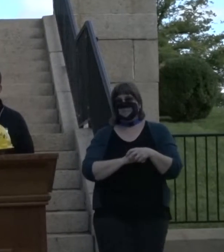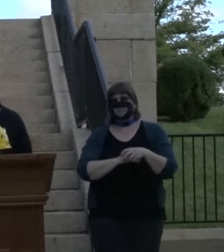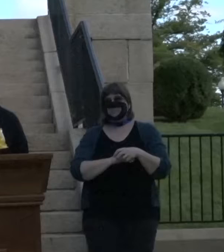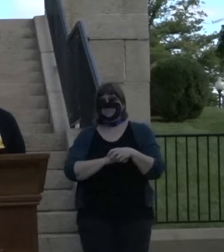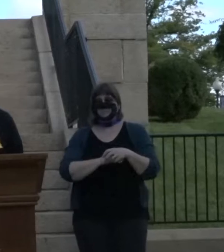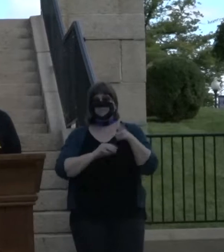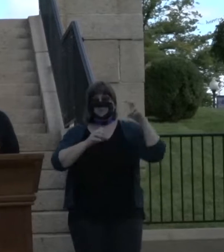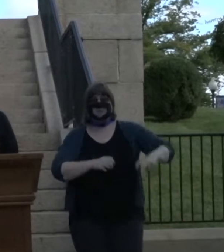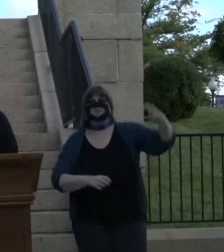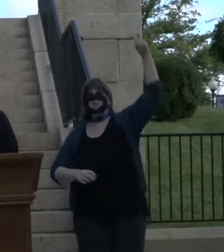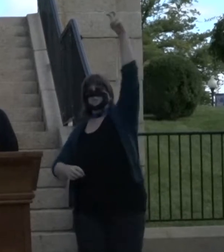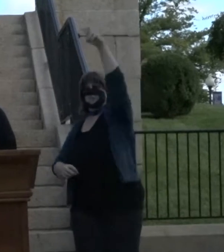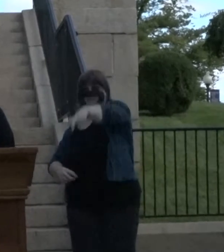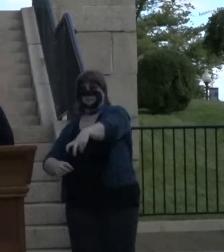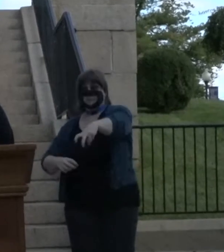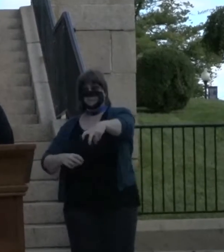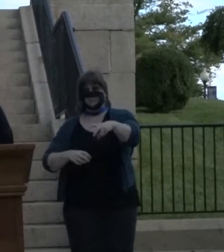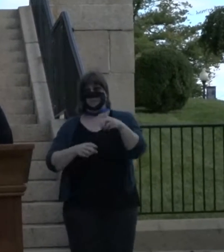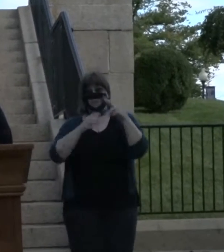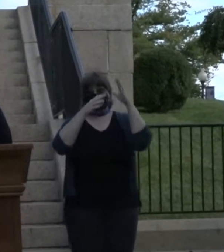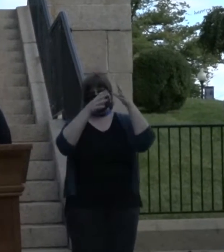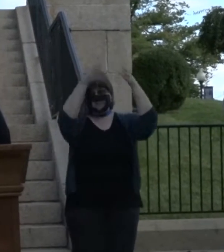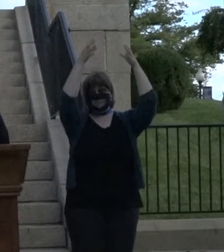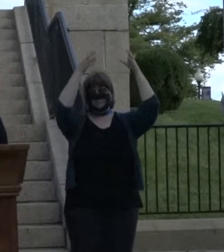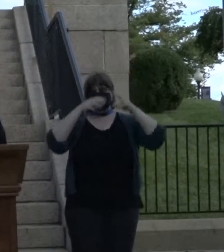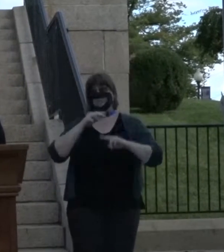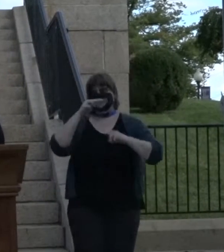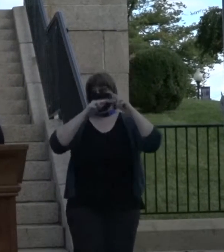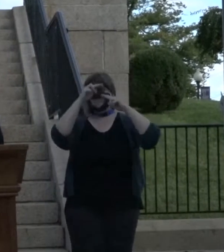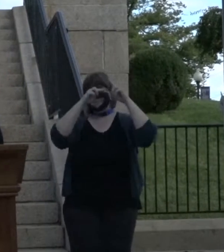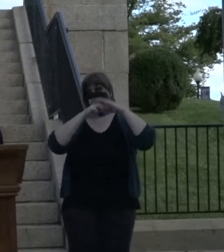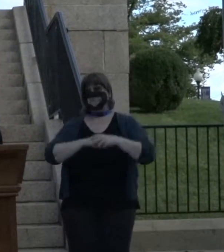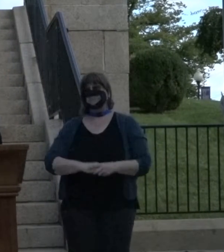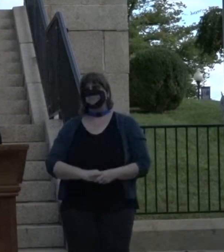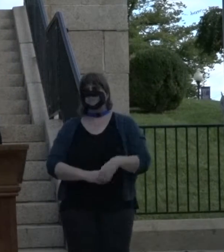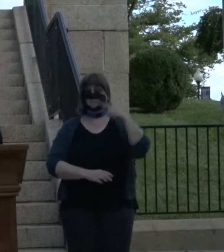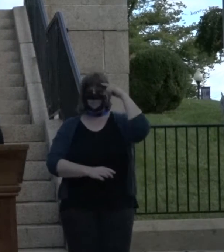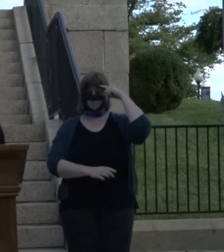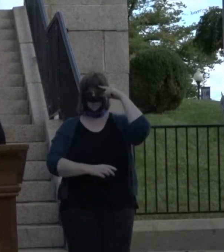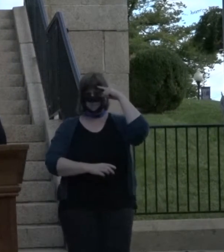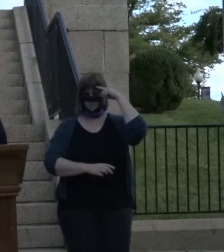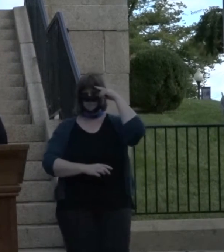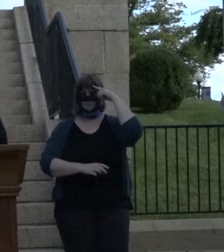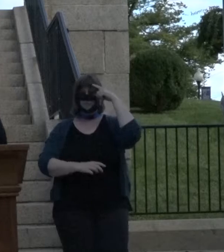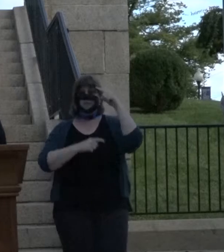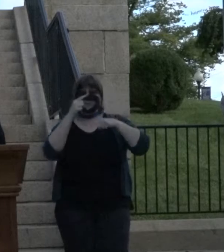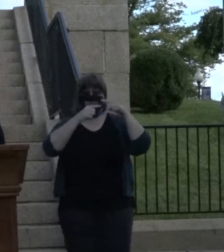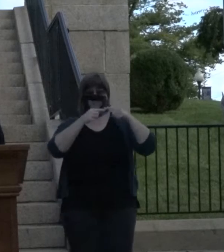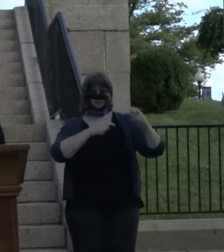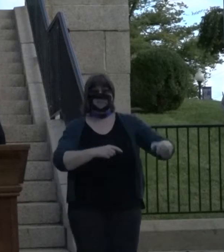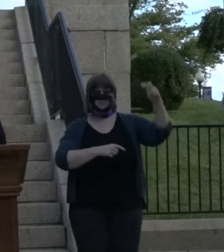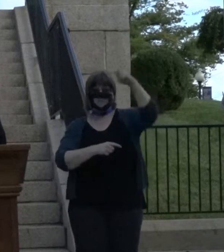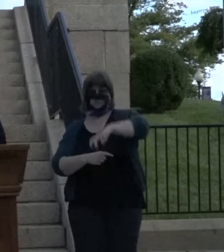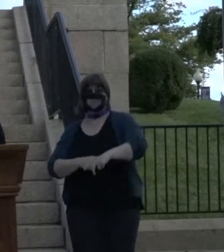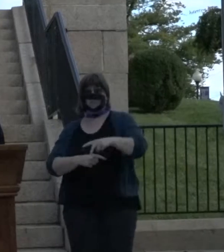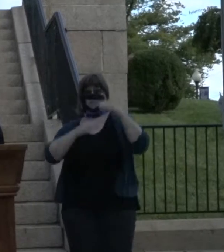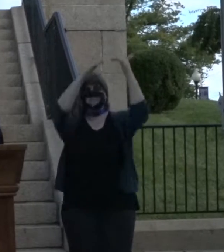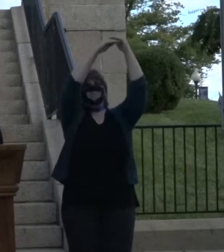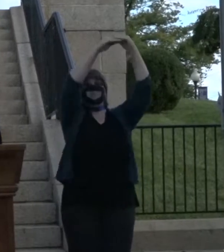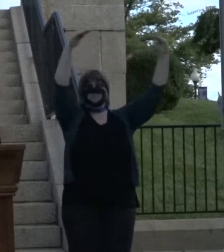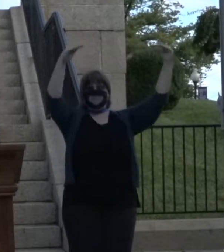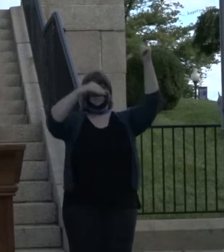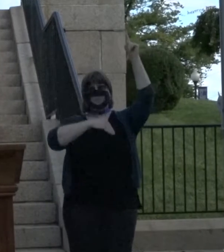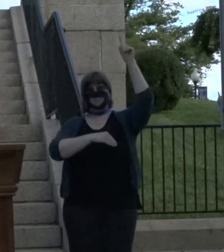over him to jump out of the building. Think about jumping from 104 floors, what that must have been